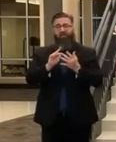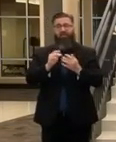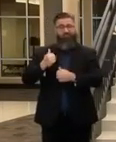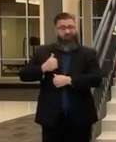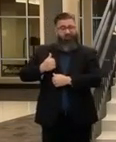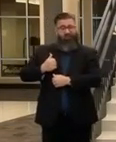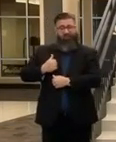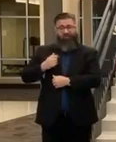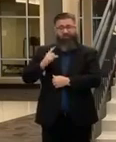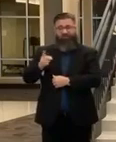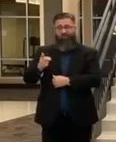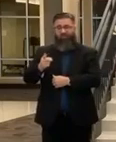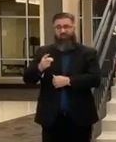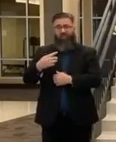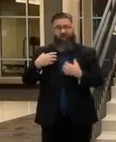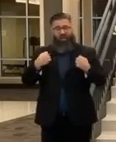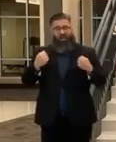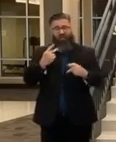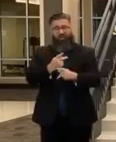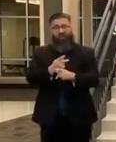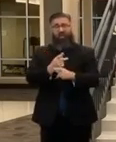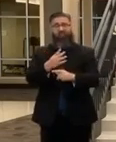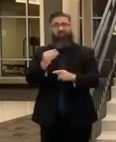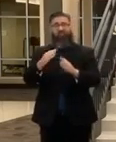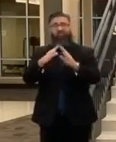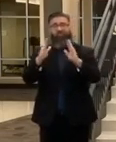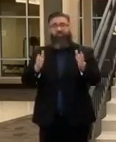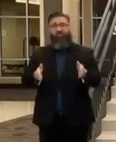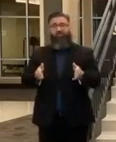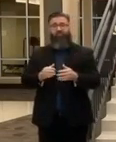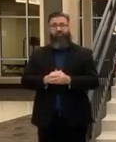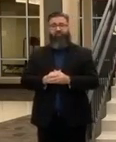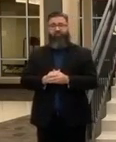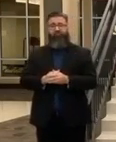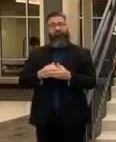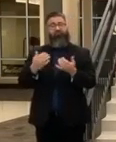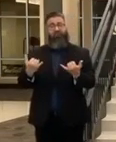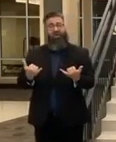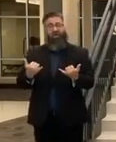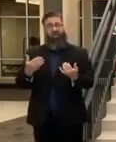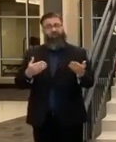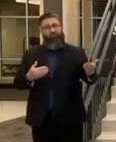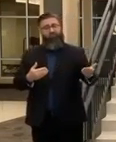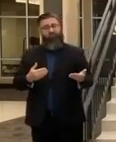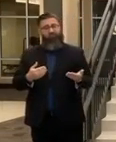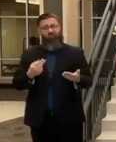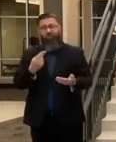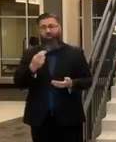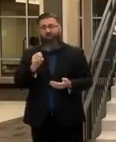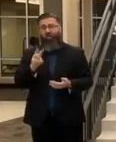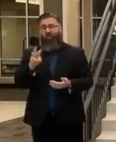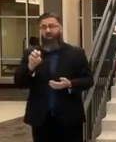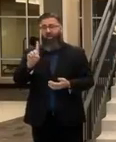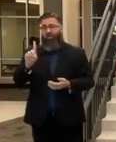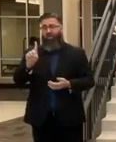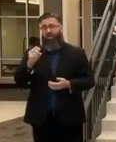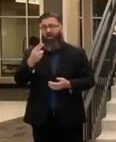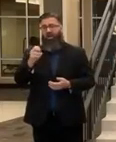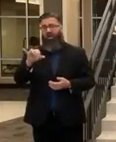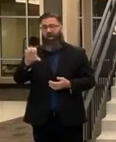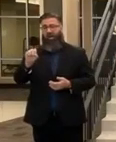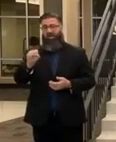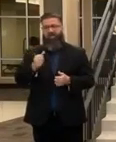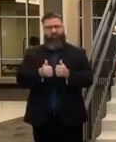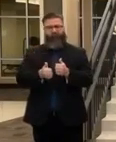At this time, I'd like to ask our Department of Human Services Director, Howard Hayes, to come to the podium and make a